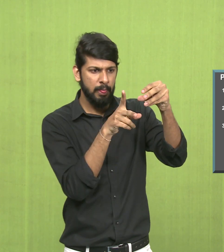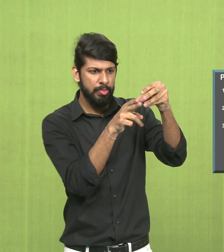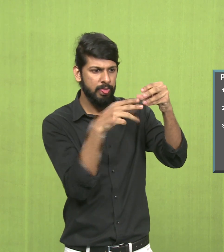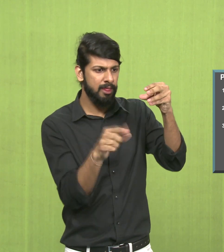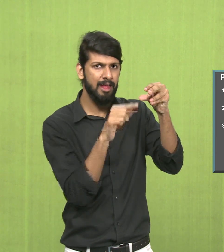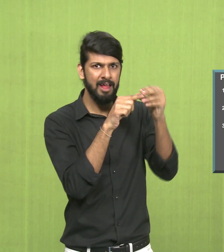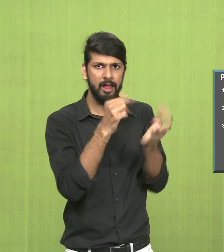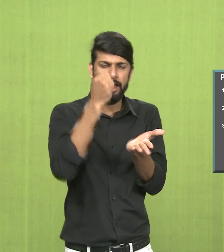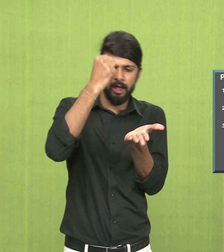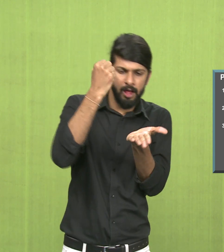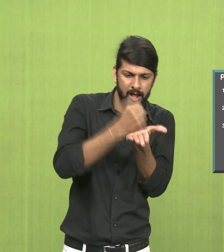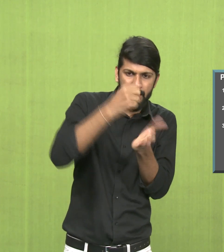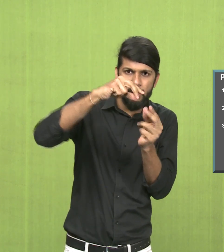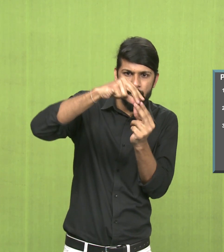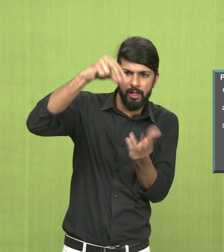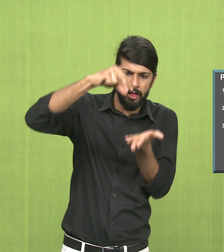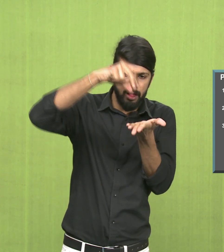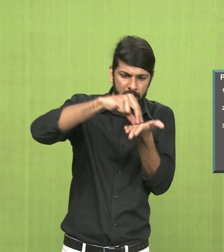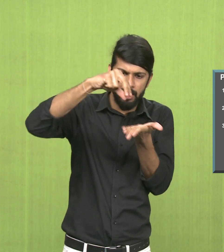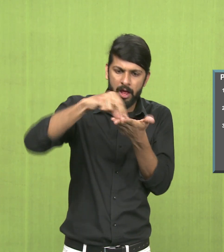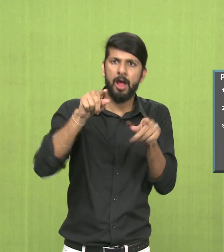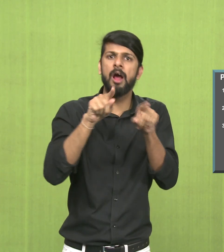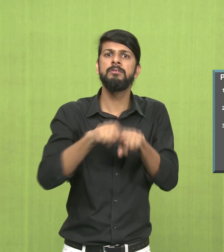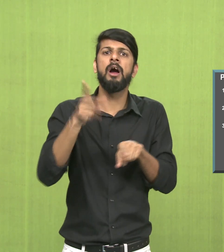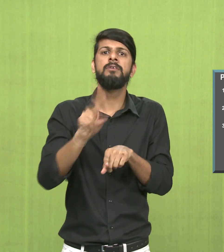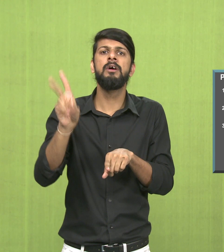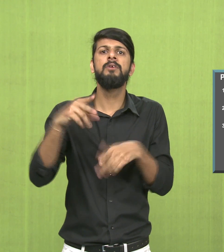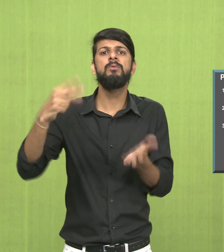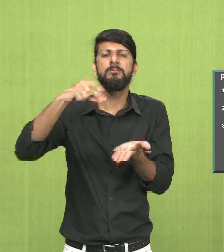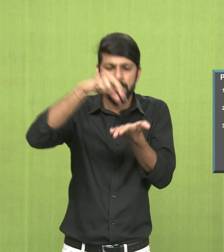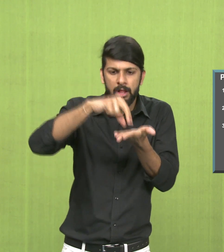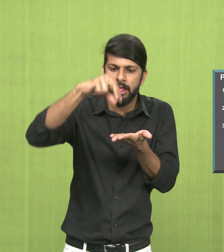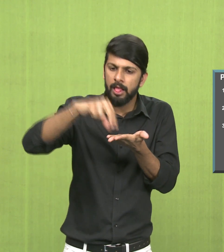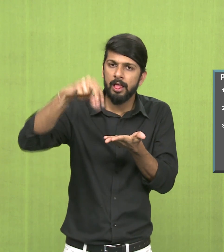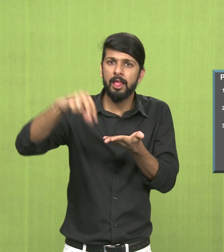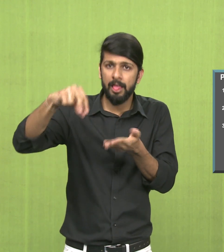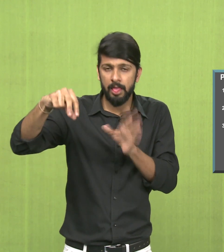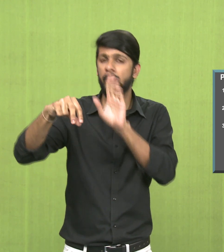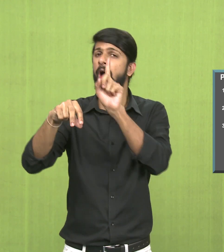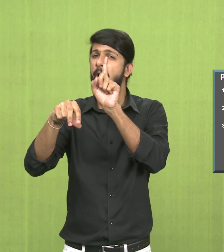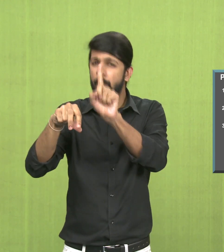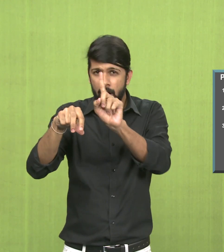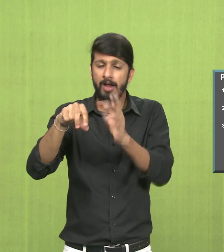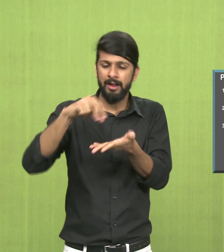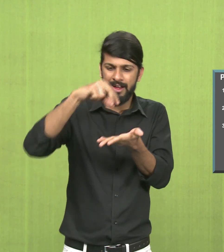In this technique, whatever vegetable you are using, the same shape is used again and again.